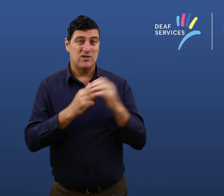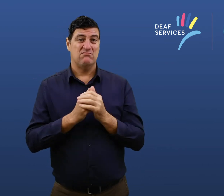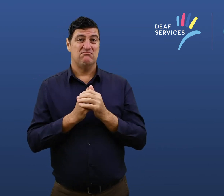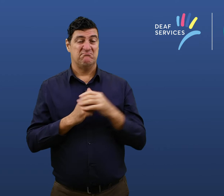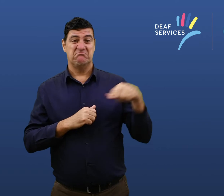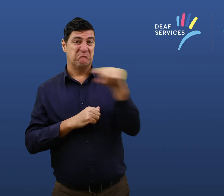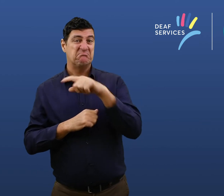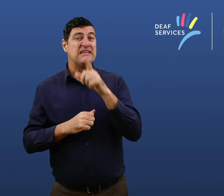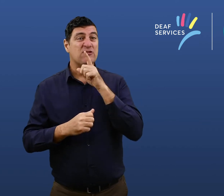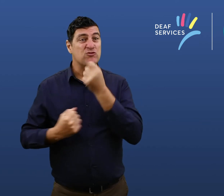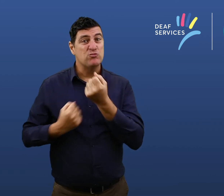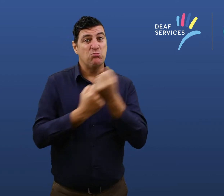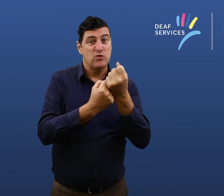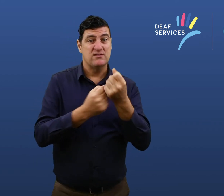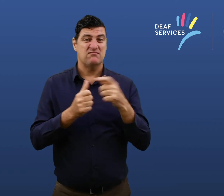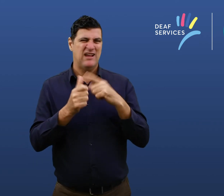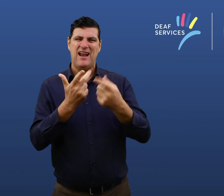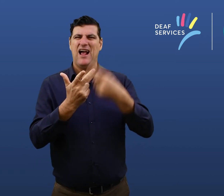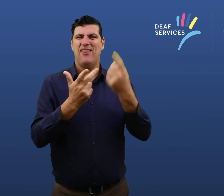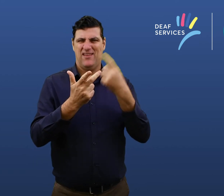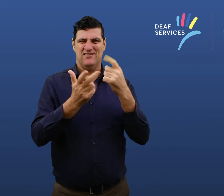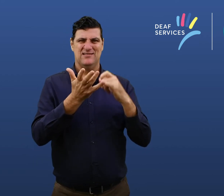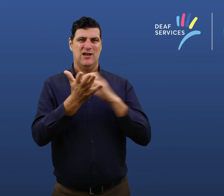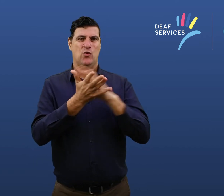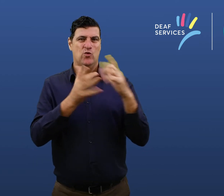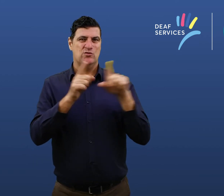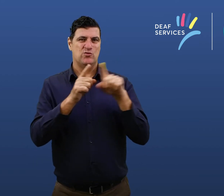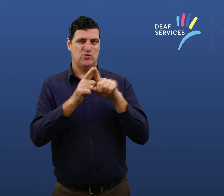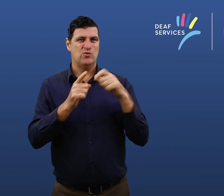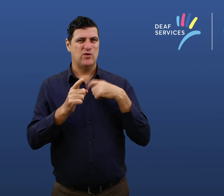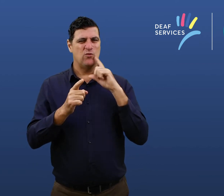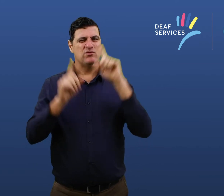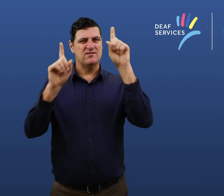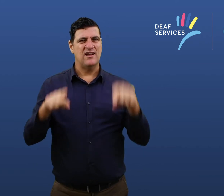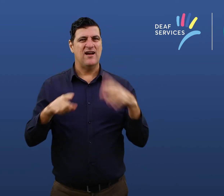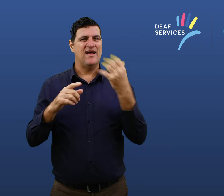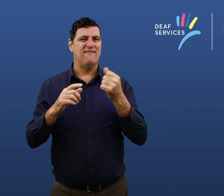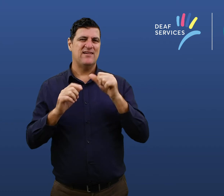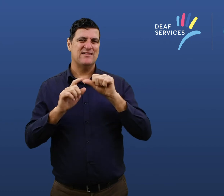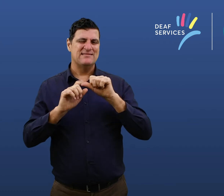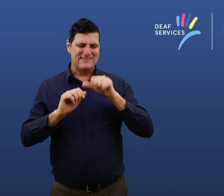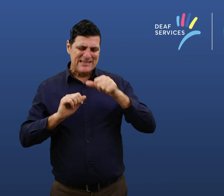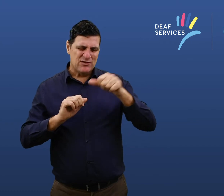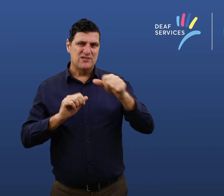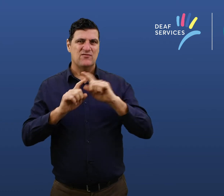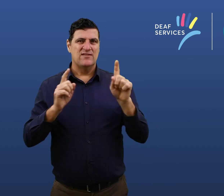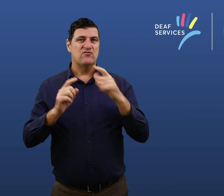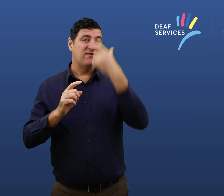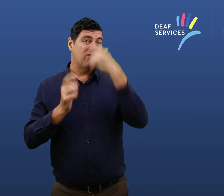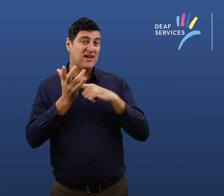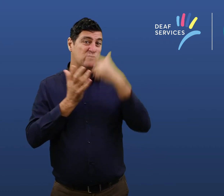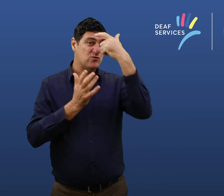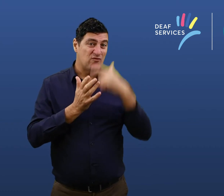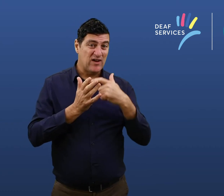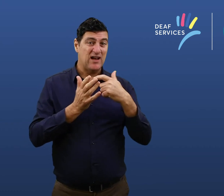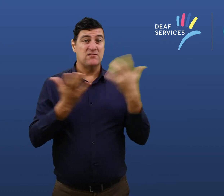community, the hard of hearing community, hearing supporters, and other stakeholders. We'll start